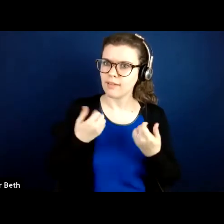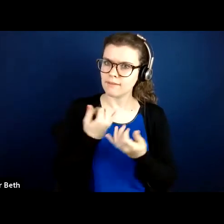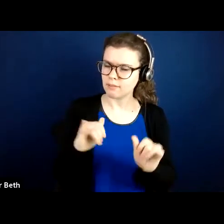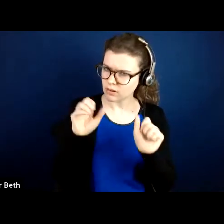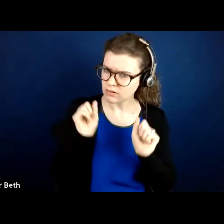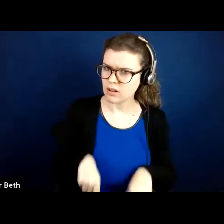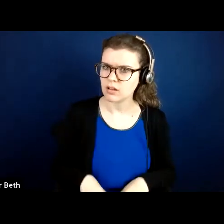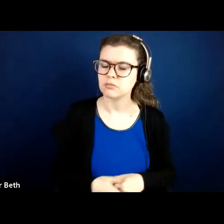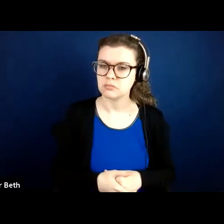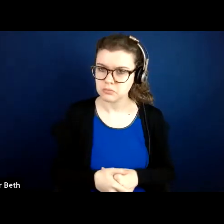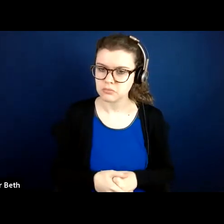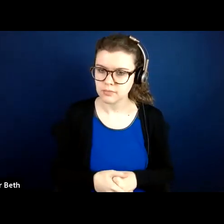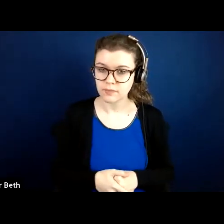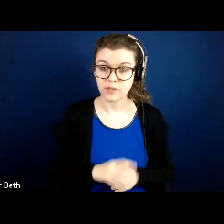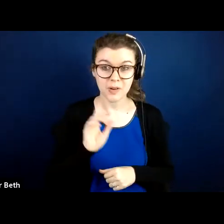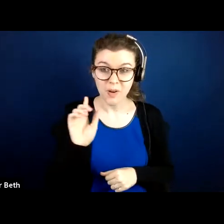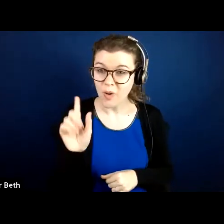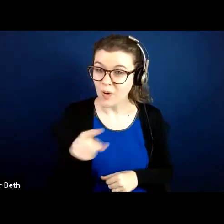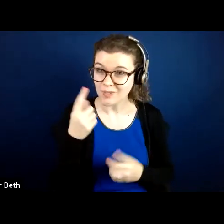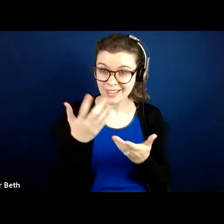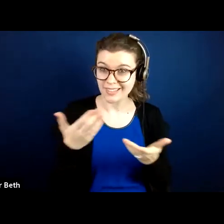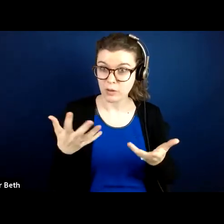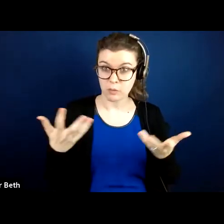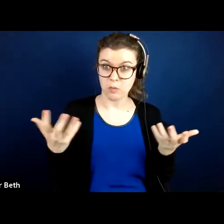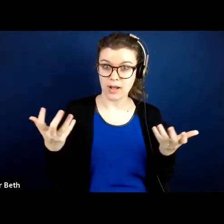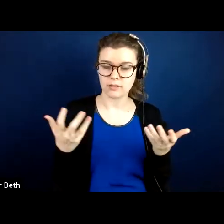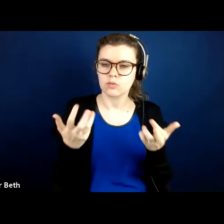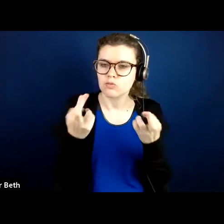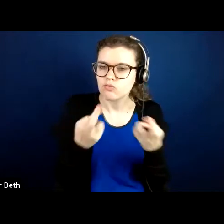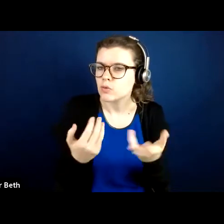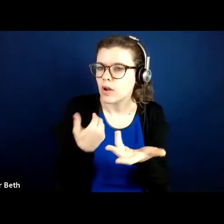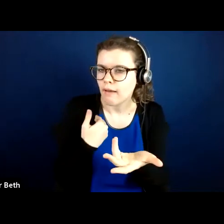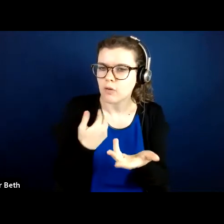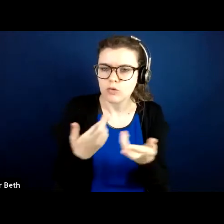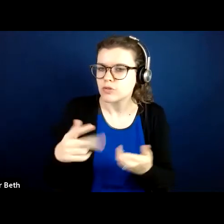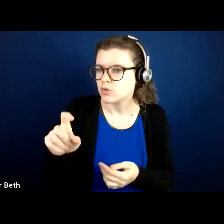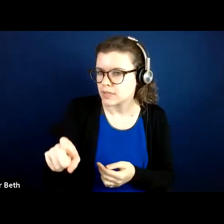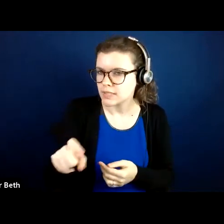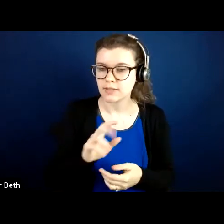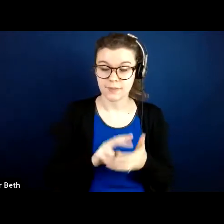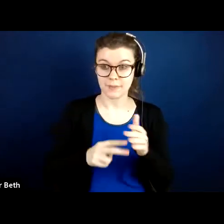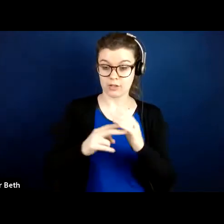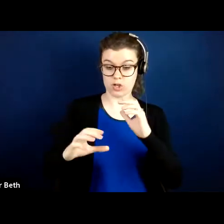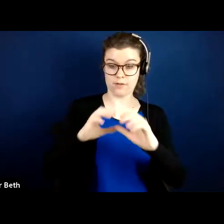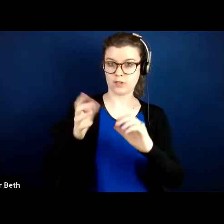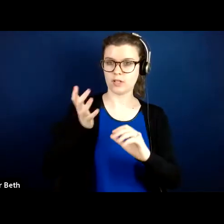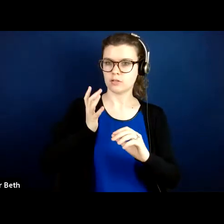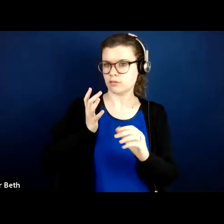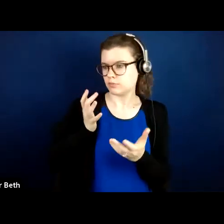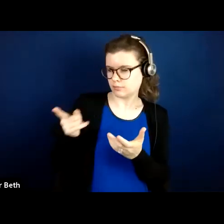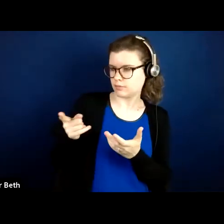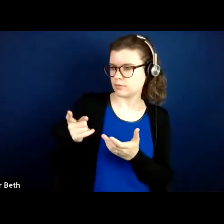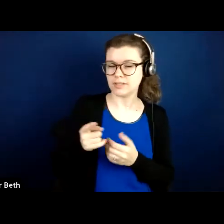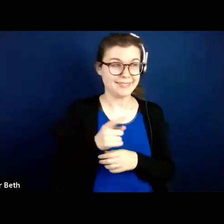independently, and that the only variable is those resources. So we're shifting the conversation from ability